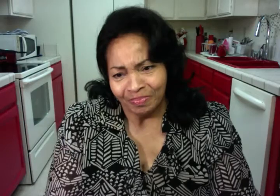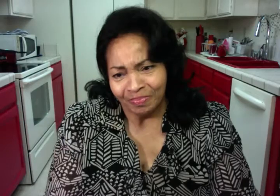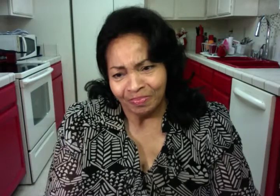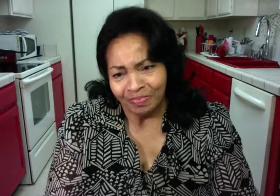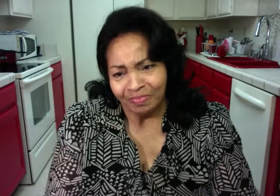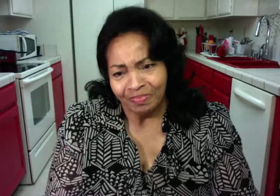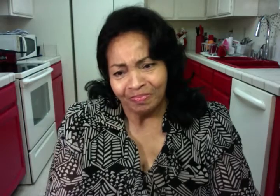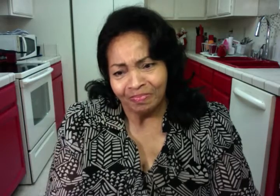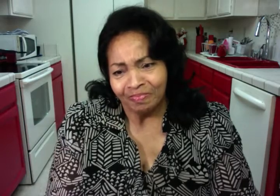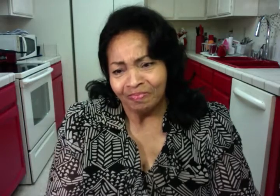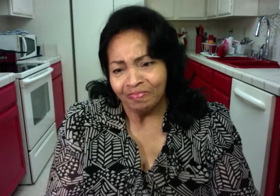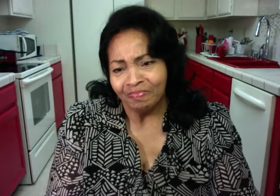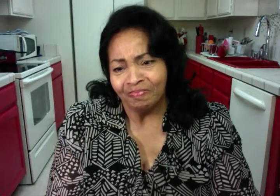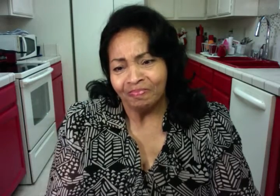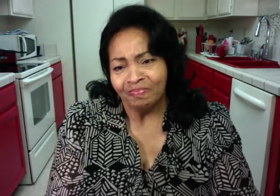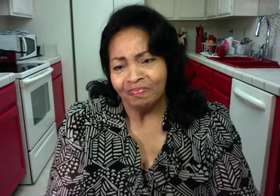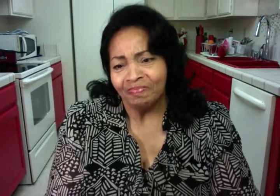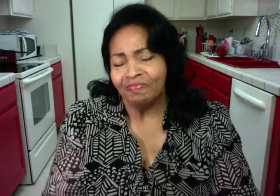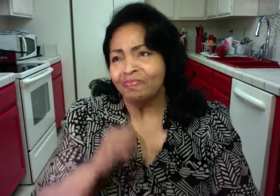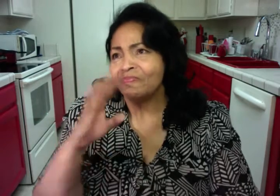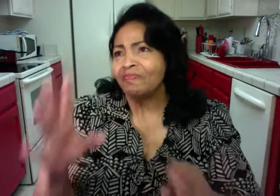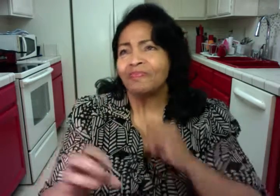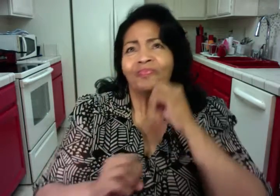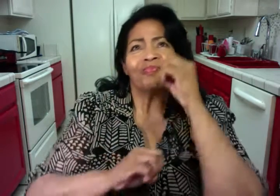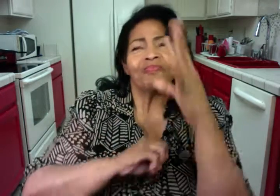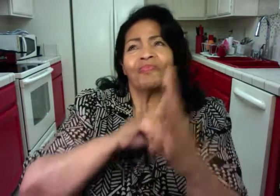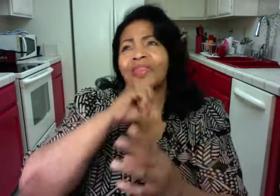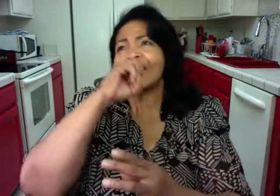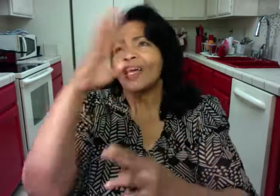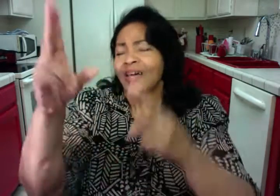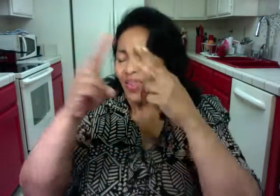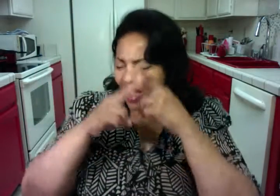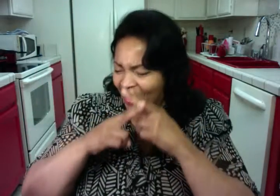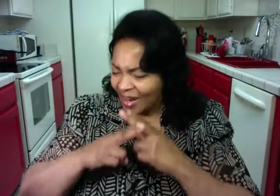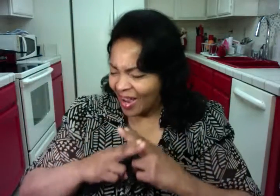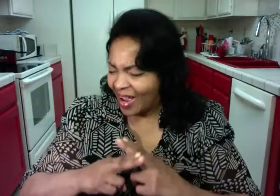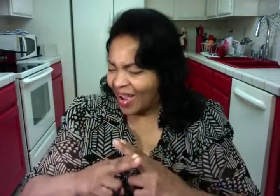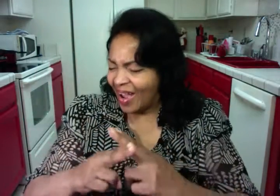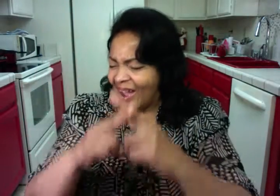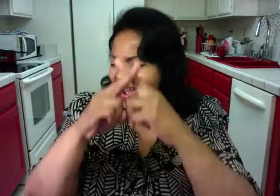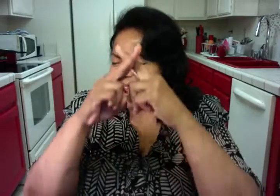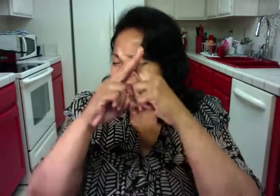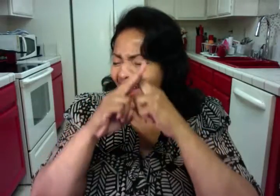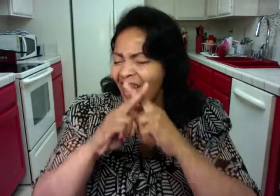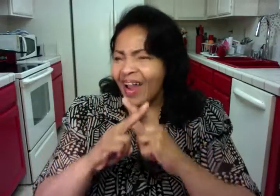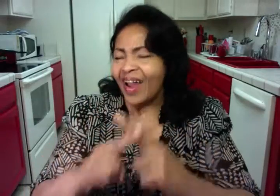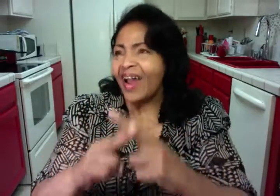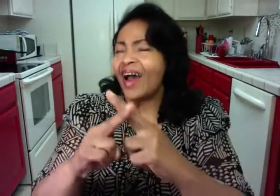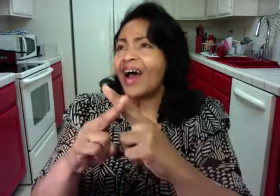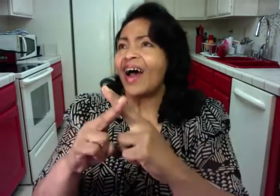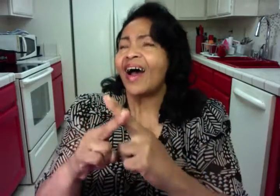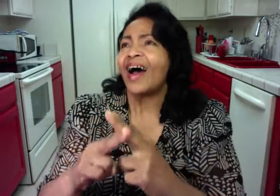Praise that name. Your name,